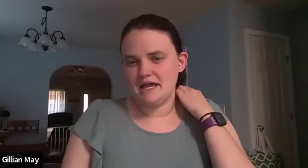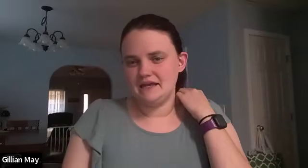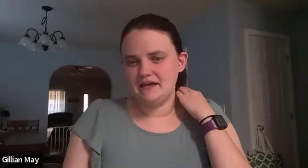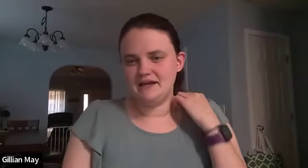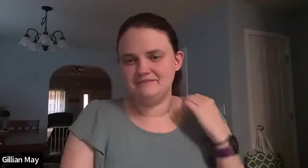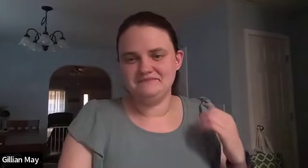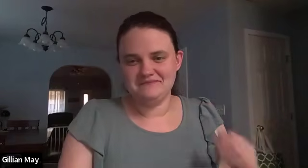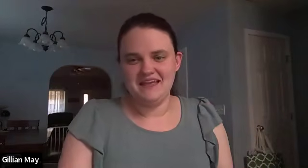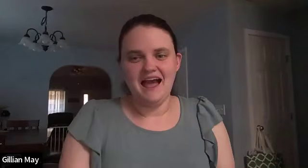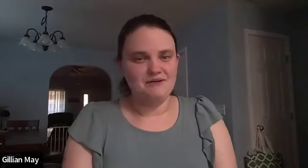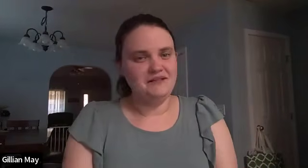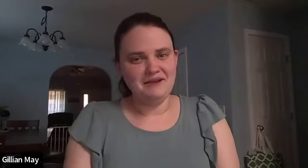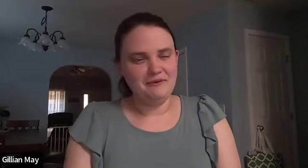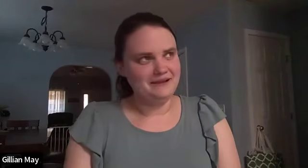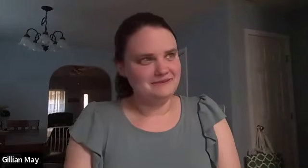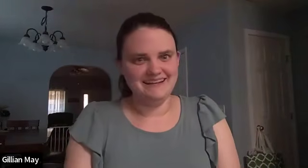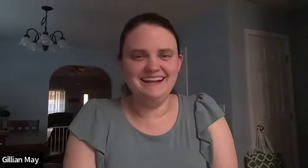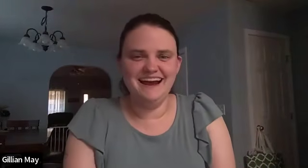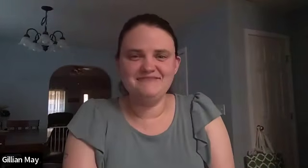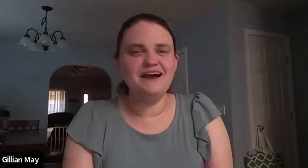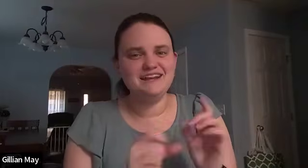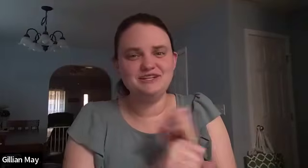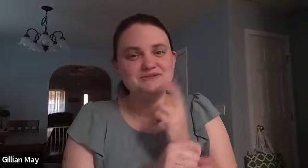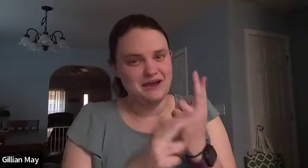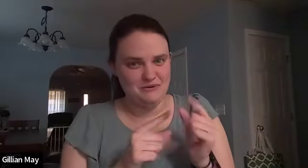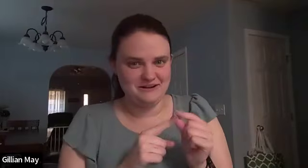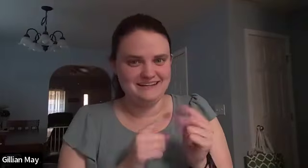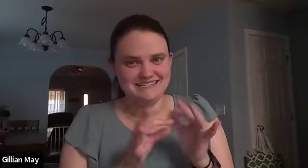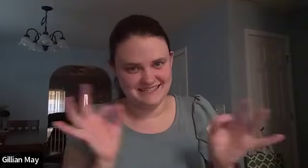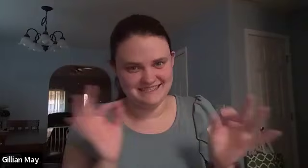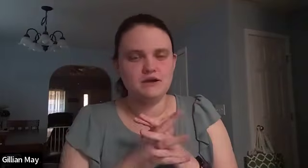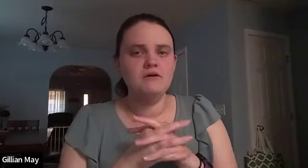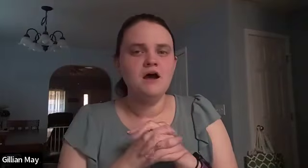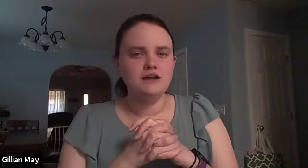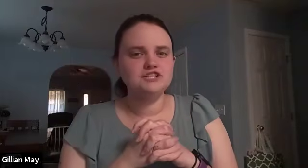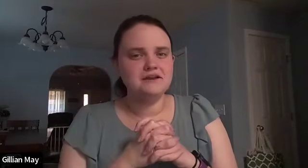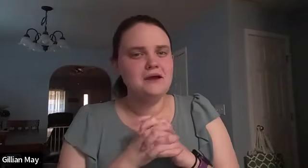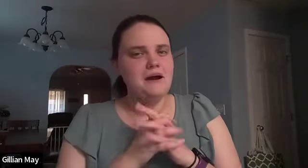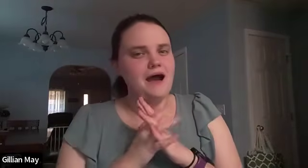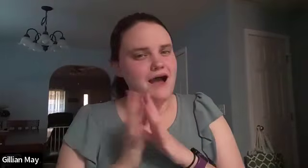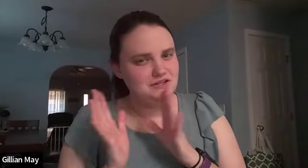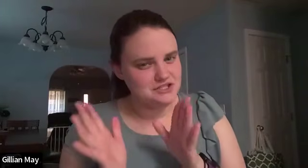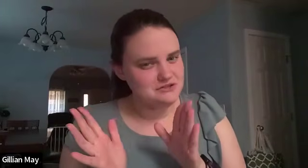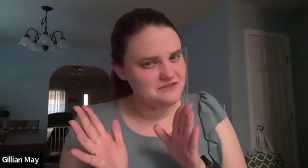but I'm like, wait a minute, I've not had to use that word in a sentence, so I'll check. I do